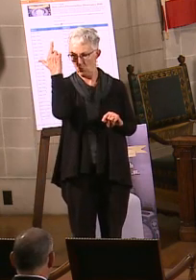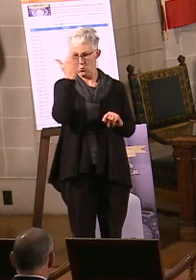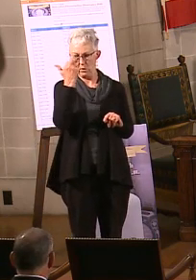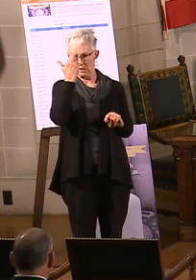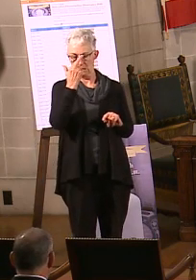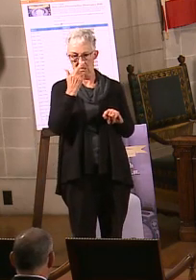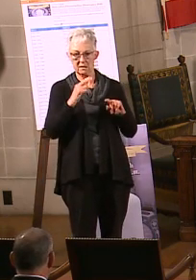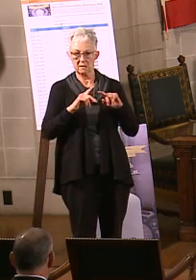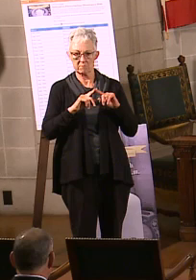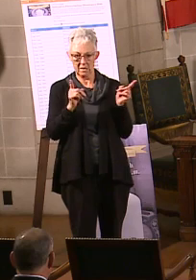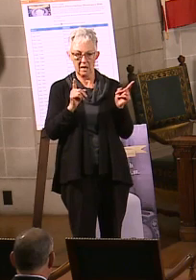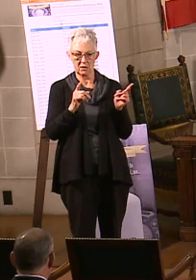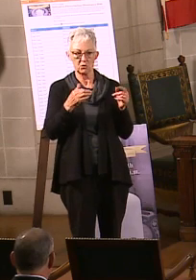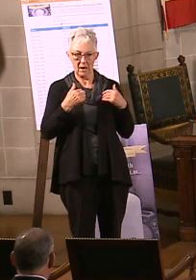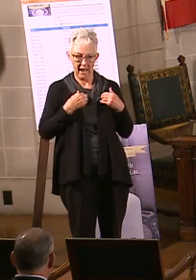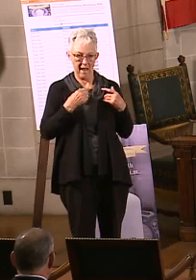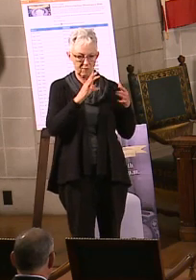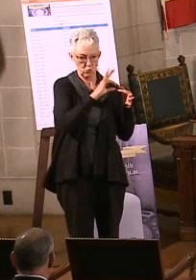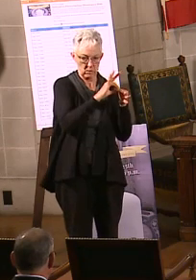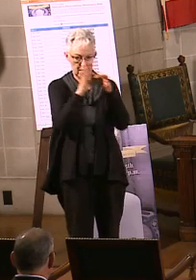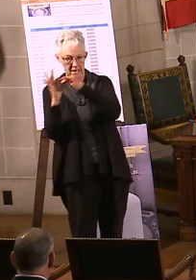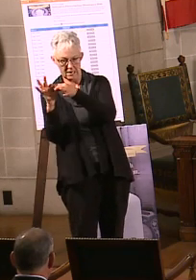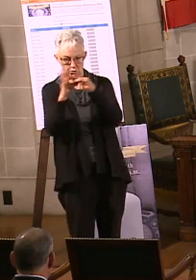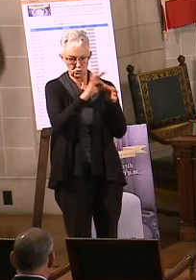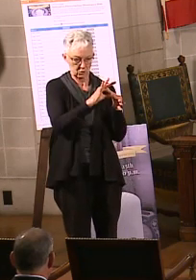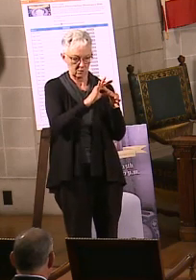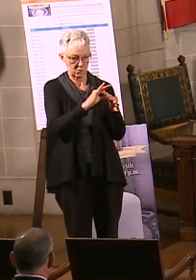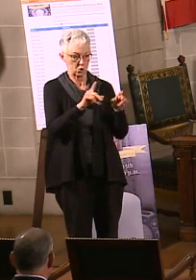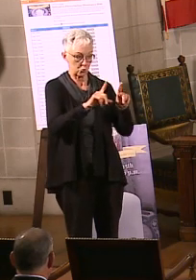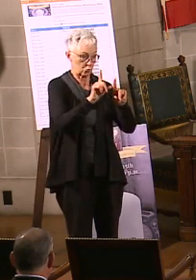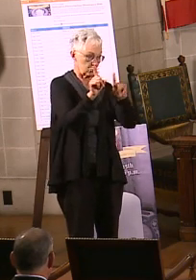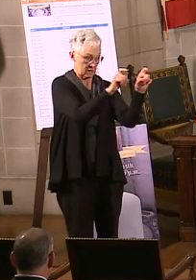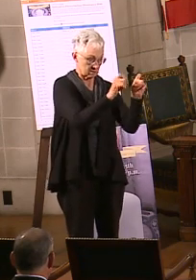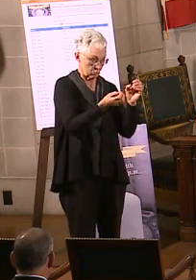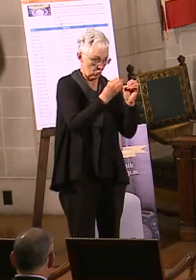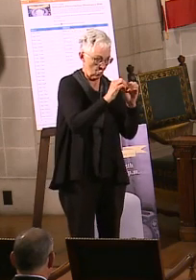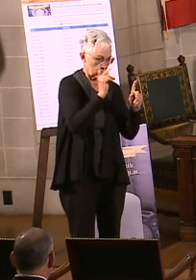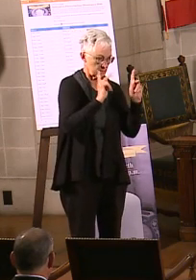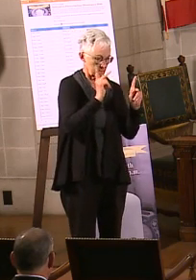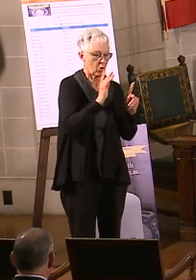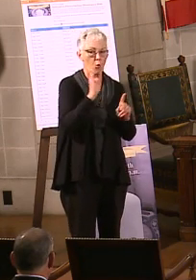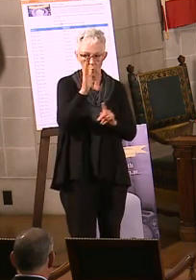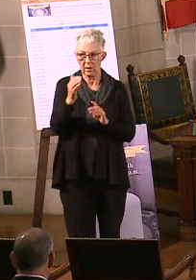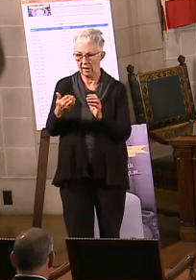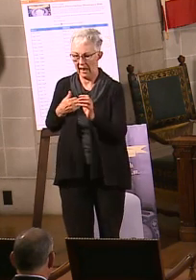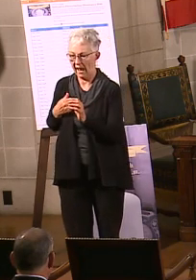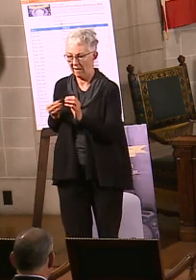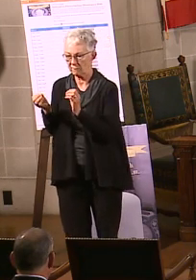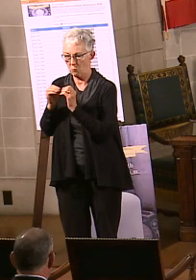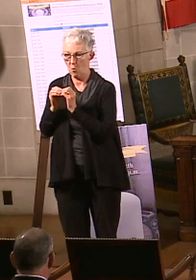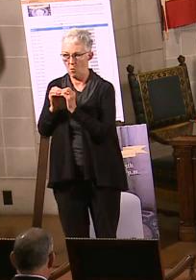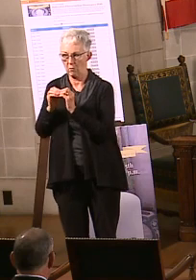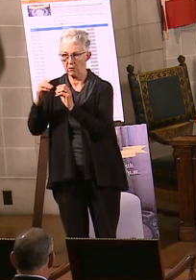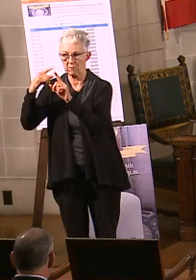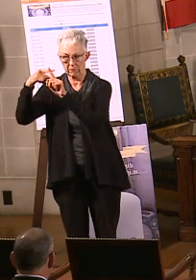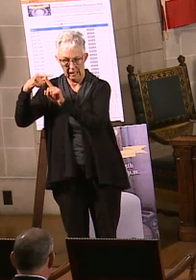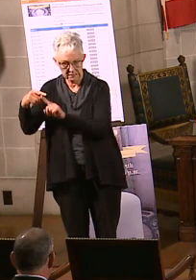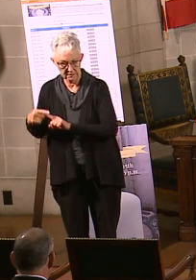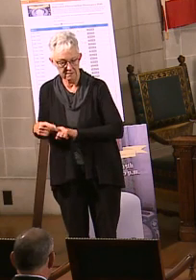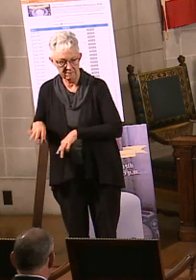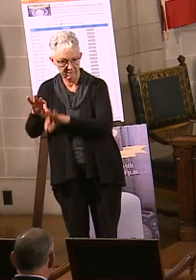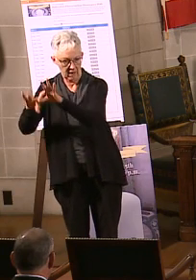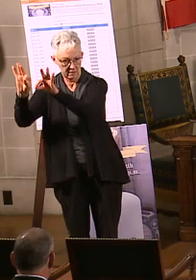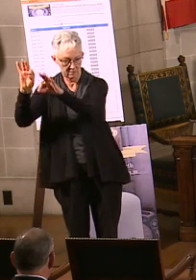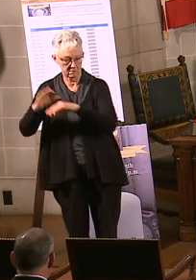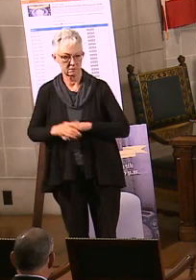more you test, the more you will get positive tests back because you're testing more people. Should people in Nebraska be concerned to see new